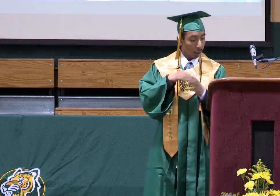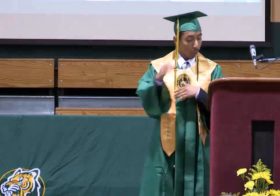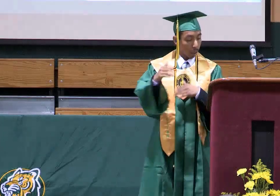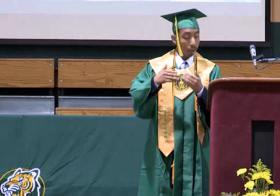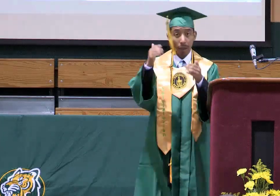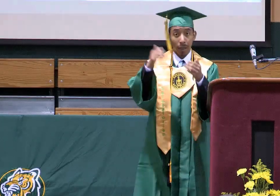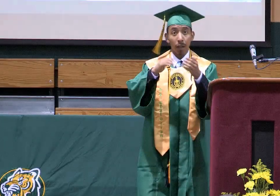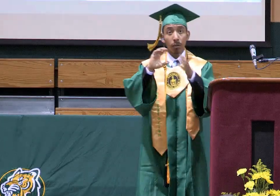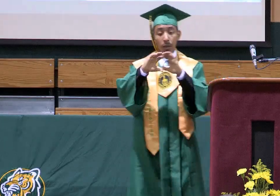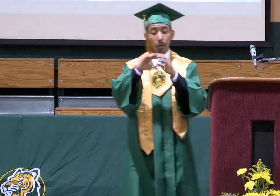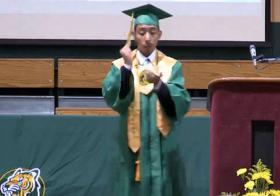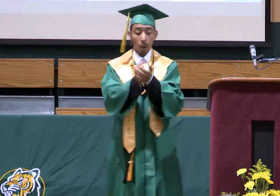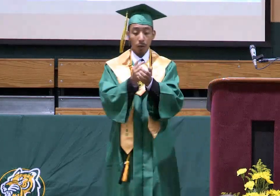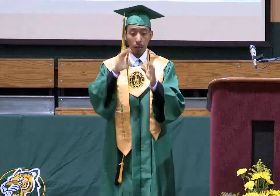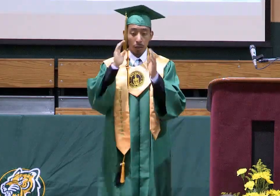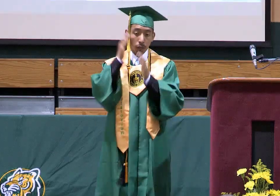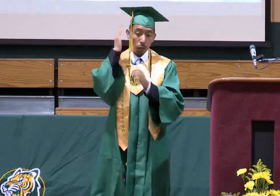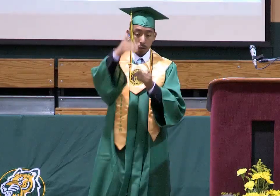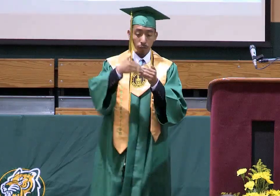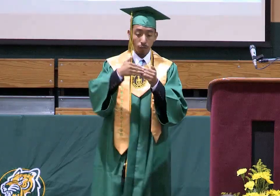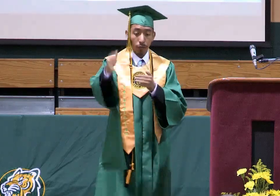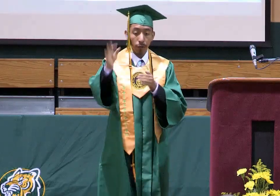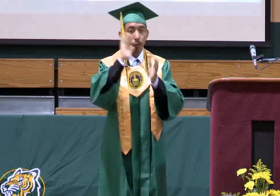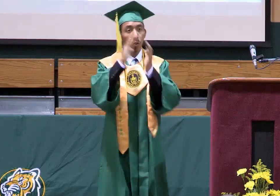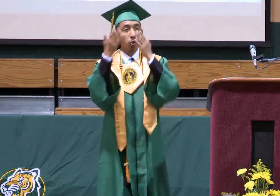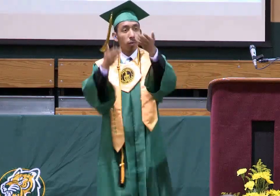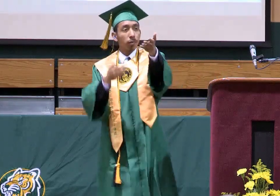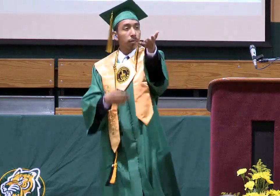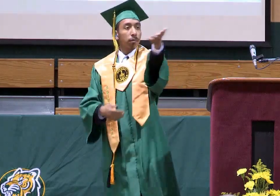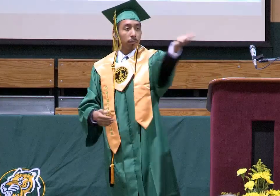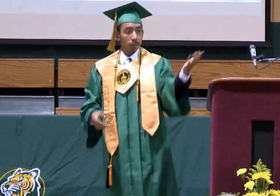an inspiration to you, an inspiration to the upcoming graduates